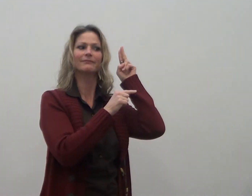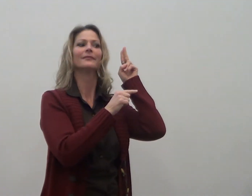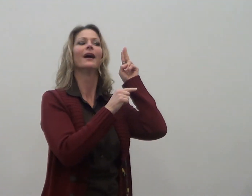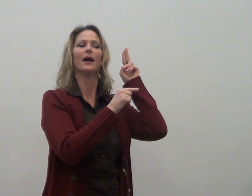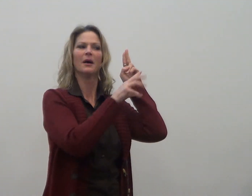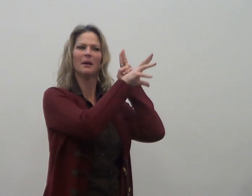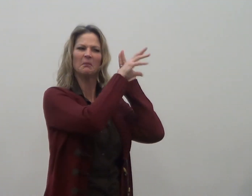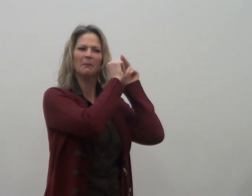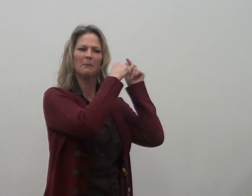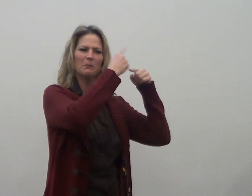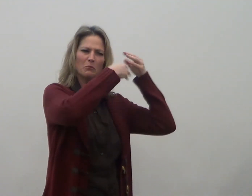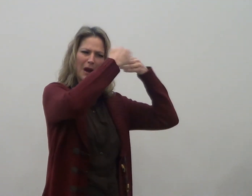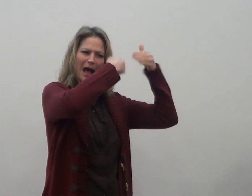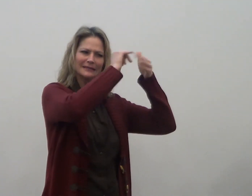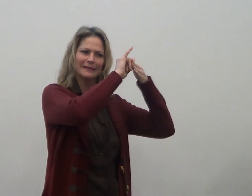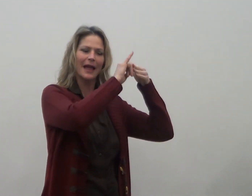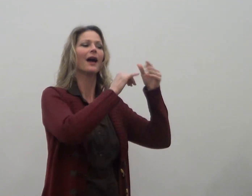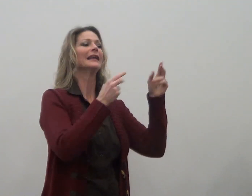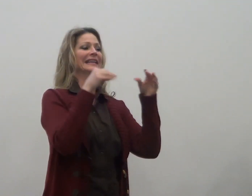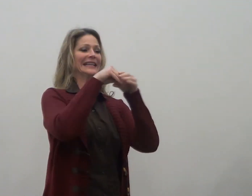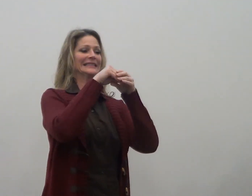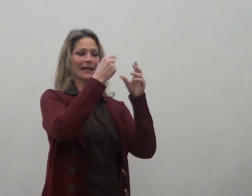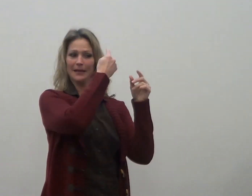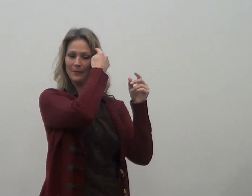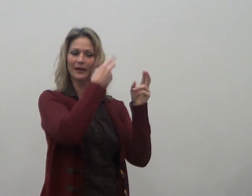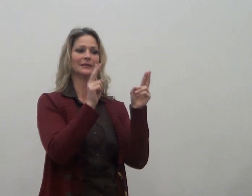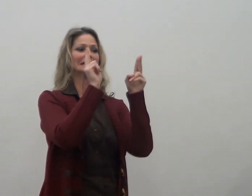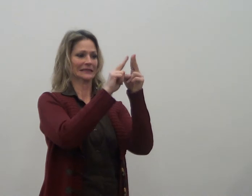auditory nerve, giving the sensation of sound, not actual sound.